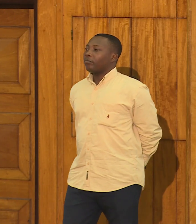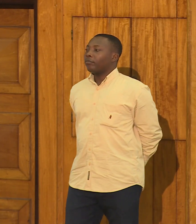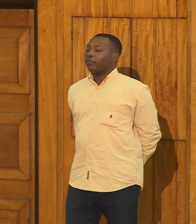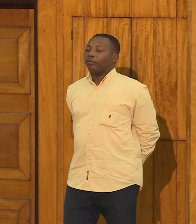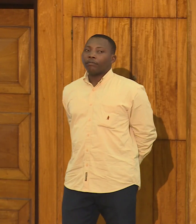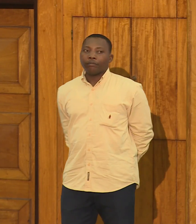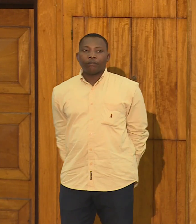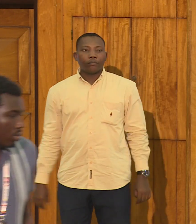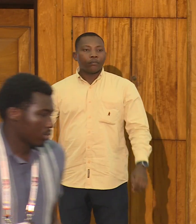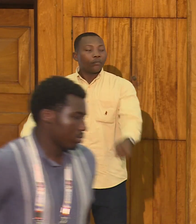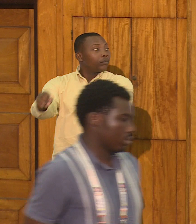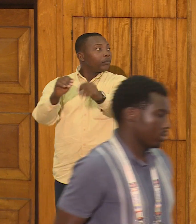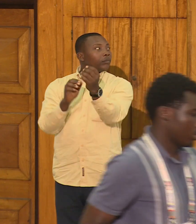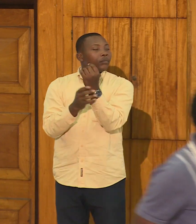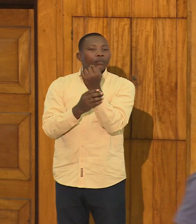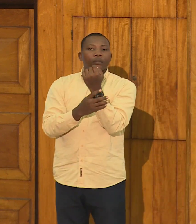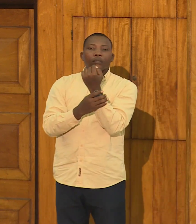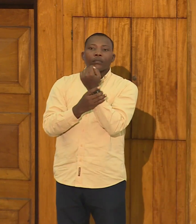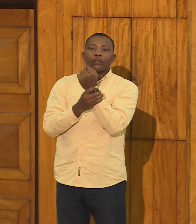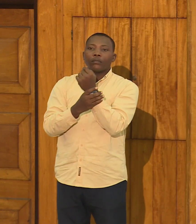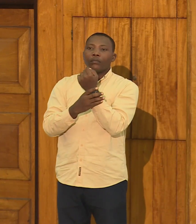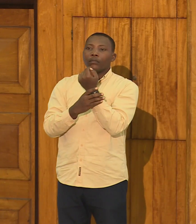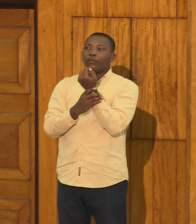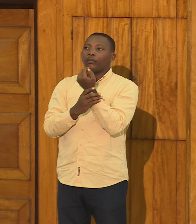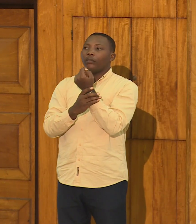abstract. Over to you.